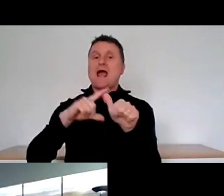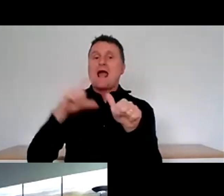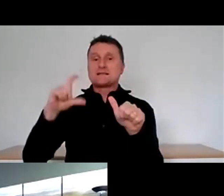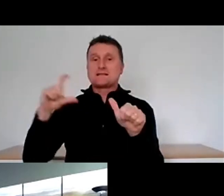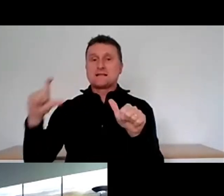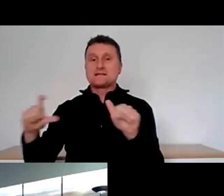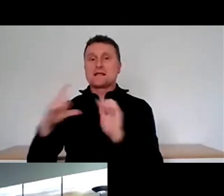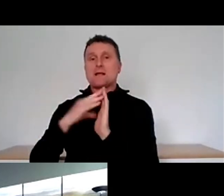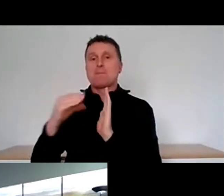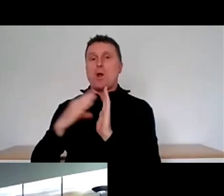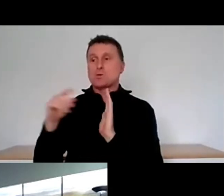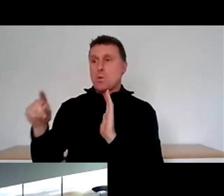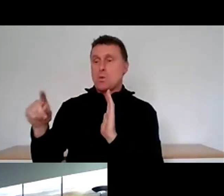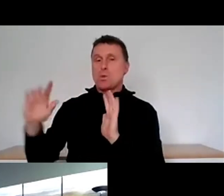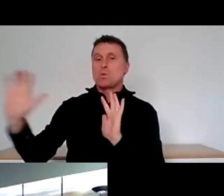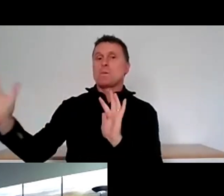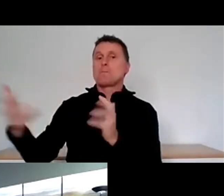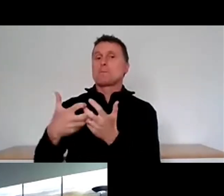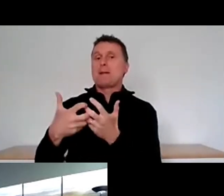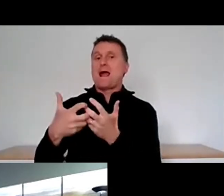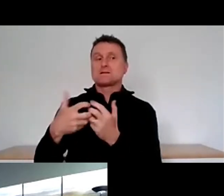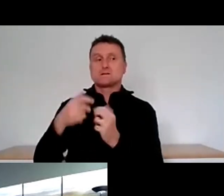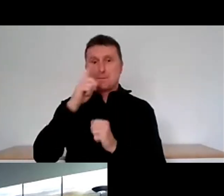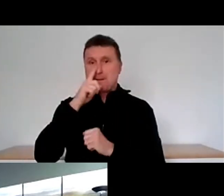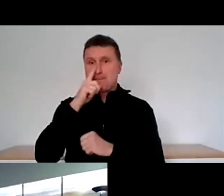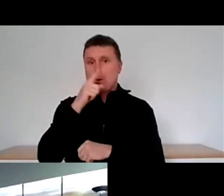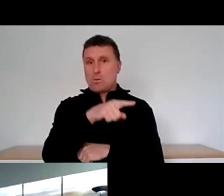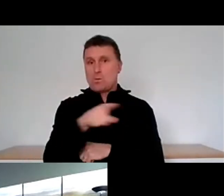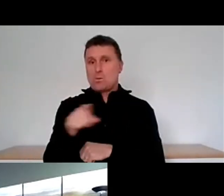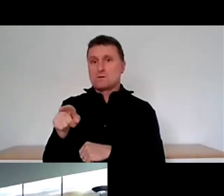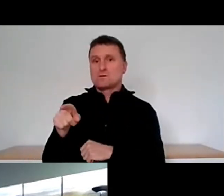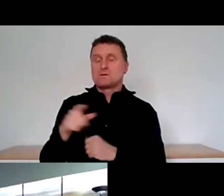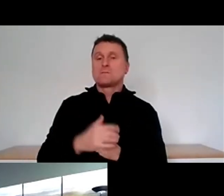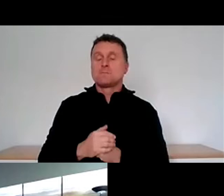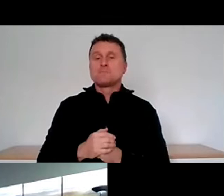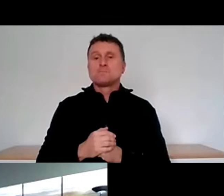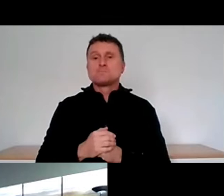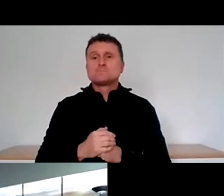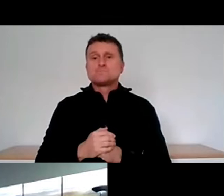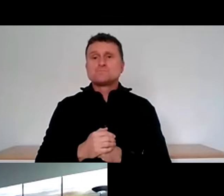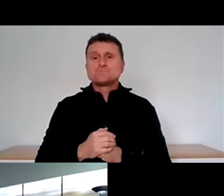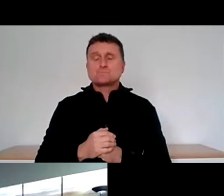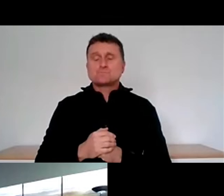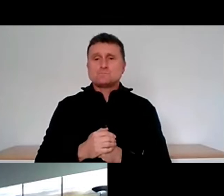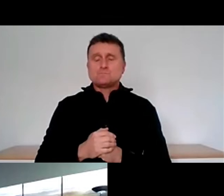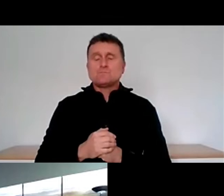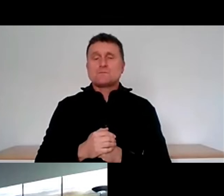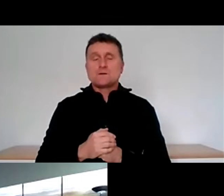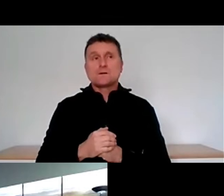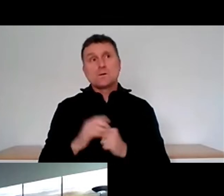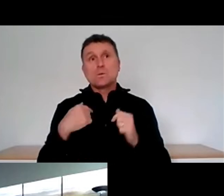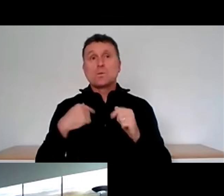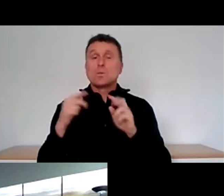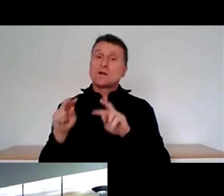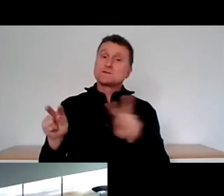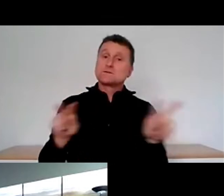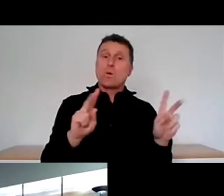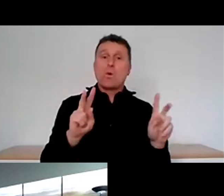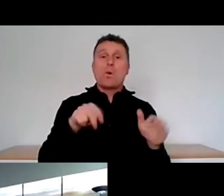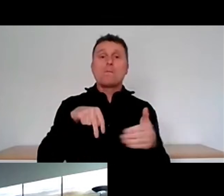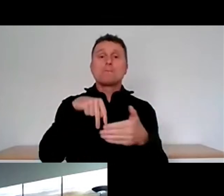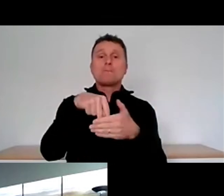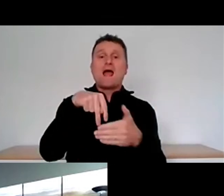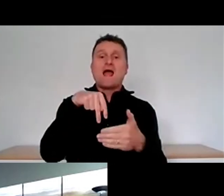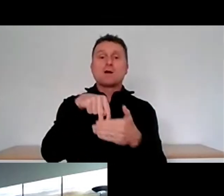for people. So what we found is that, that these barriers exist and